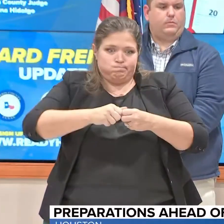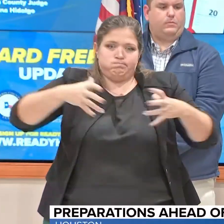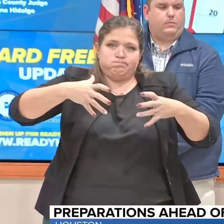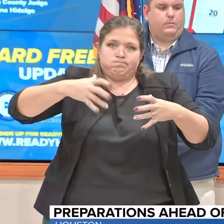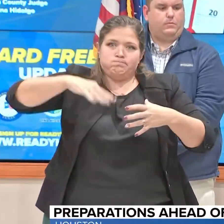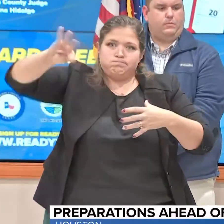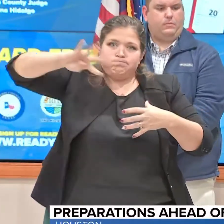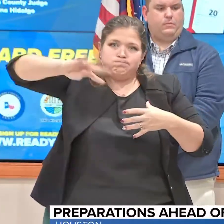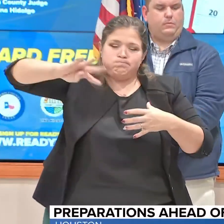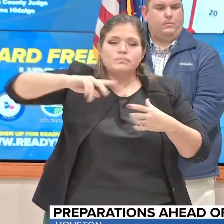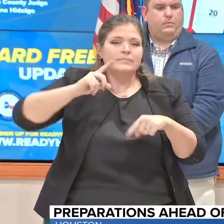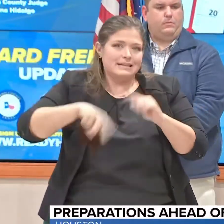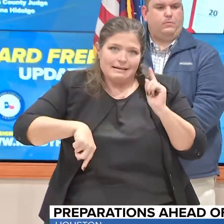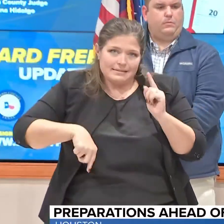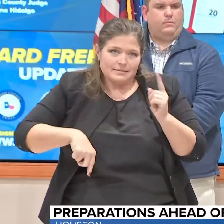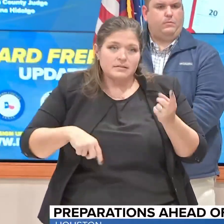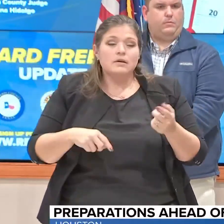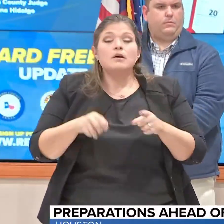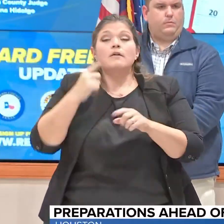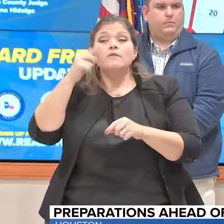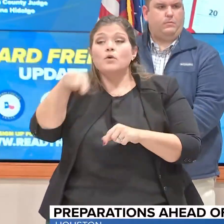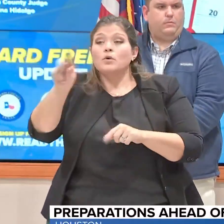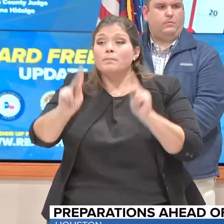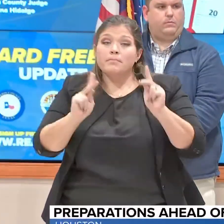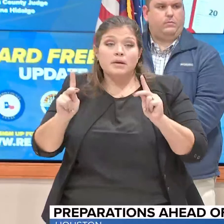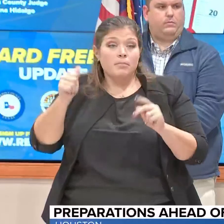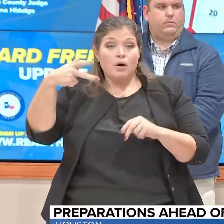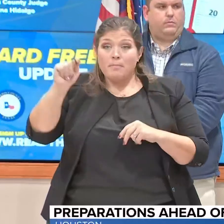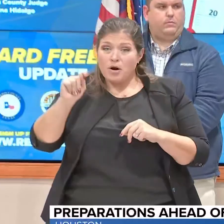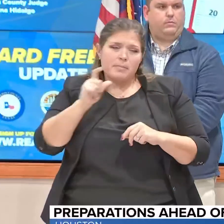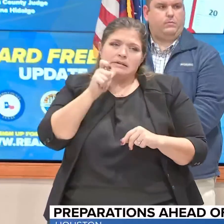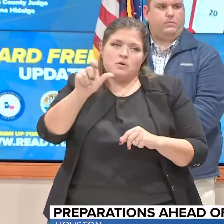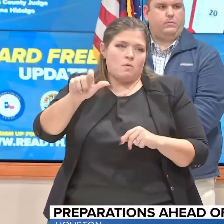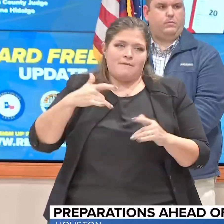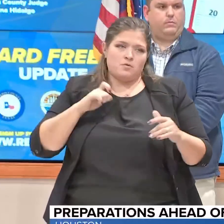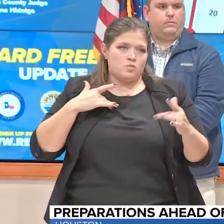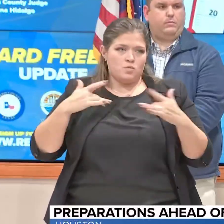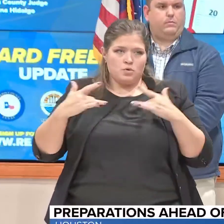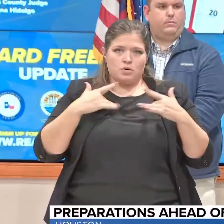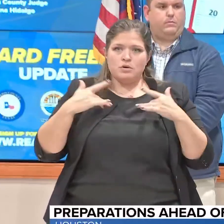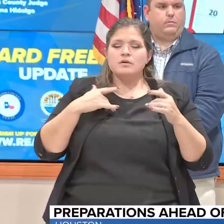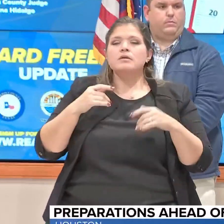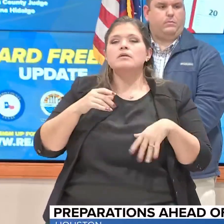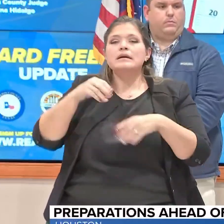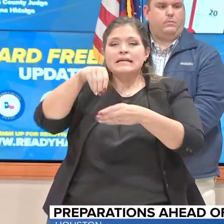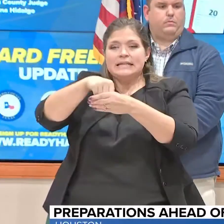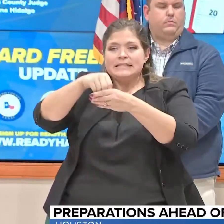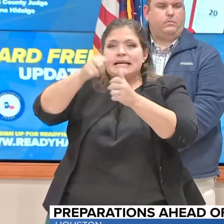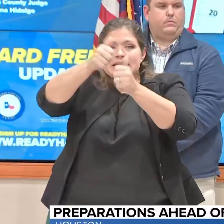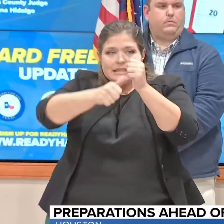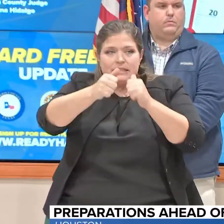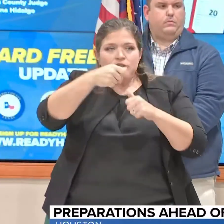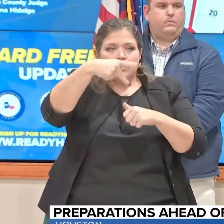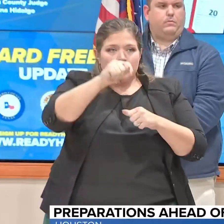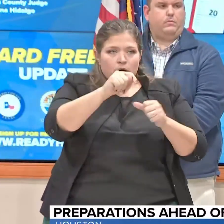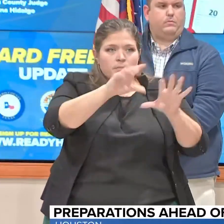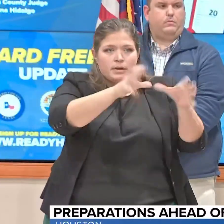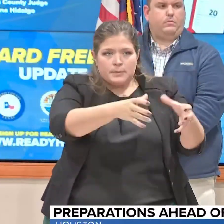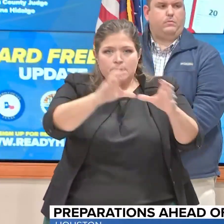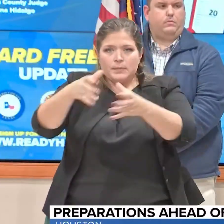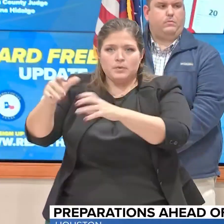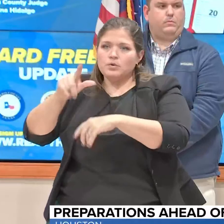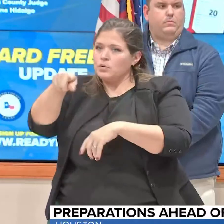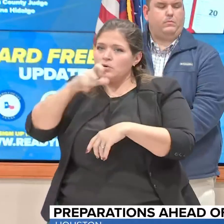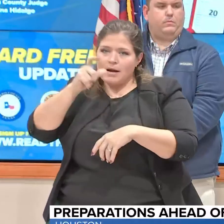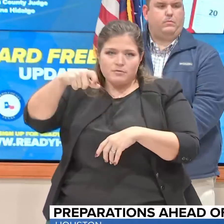apartment complexes, you don't need to worry about that. You personally, inside an individual apartment unit, you don't need to